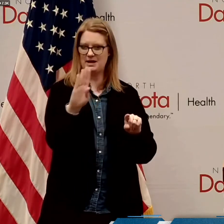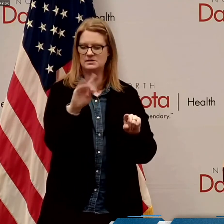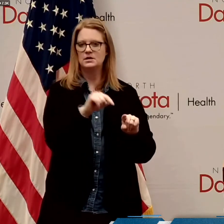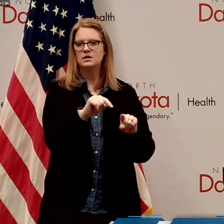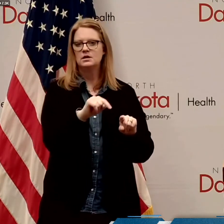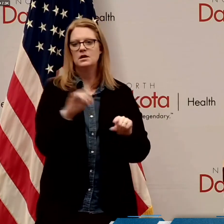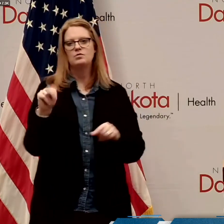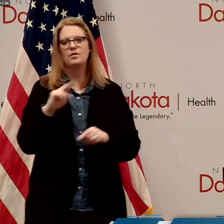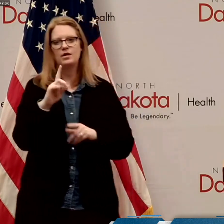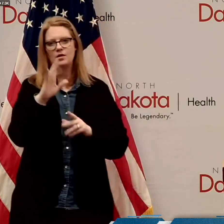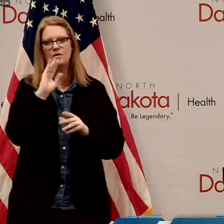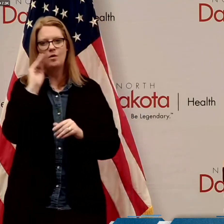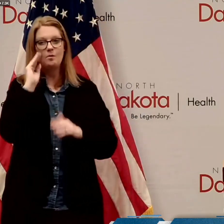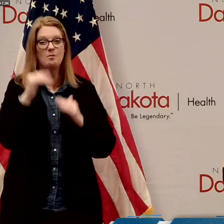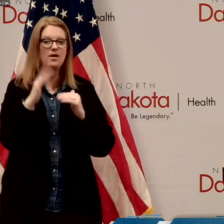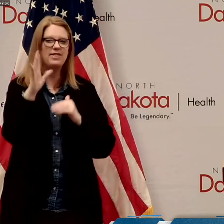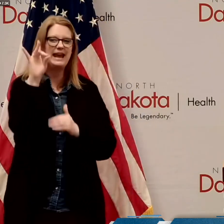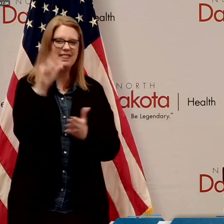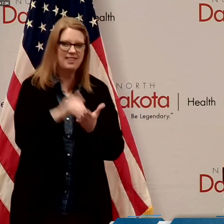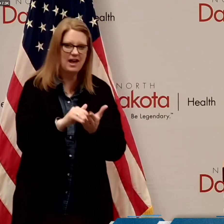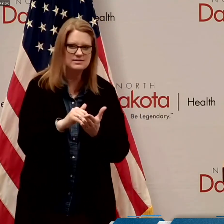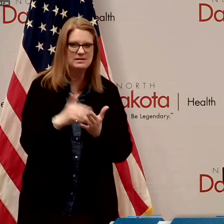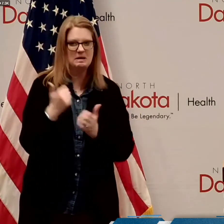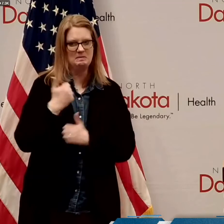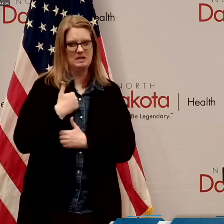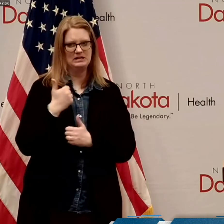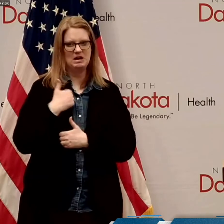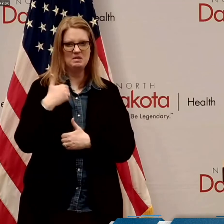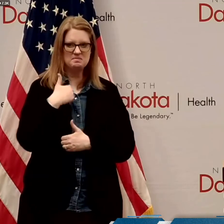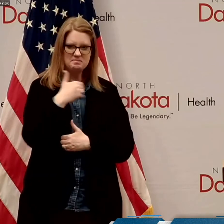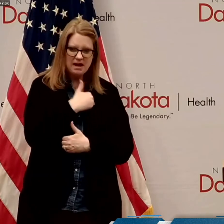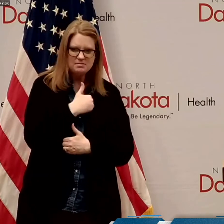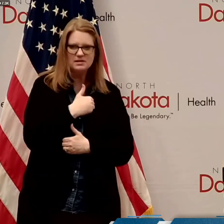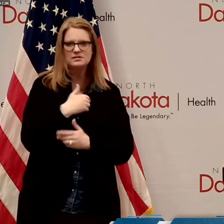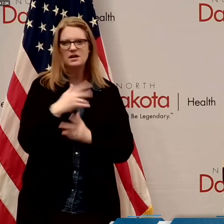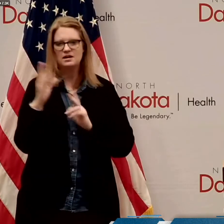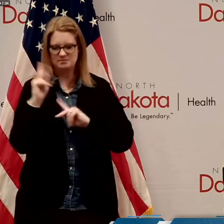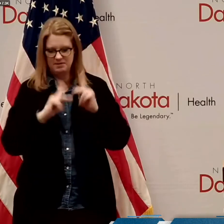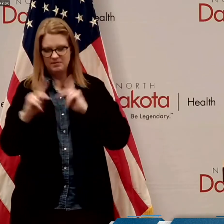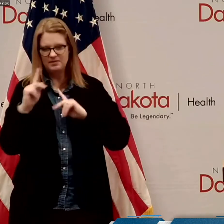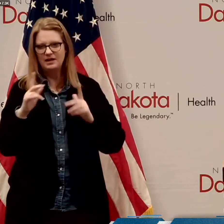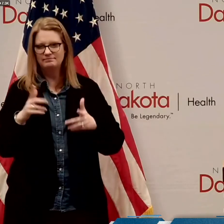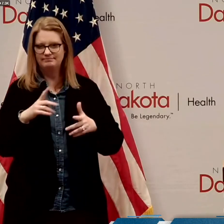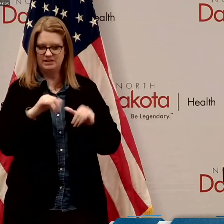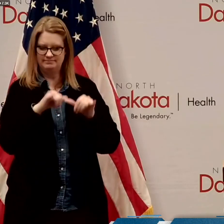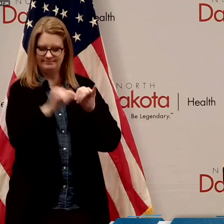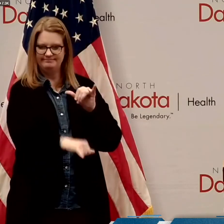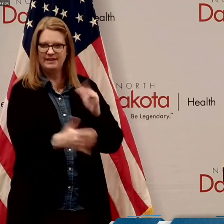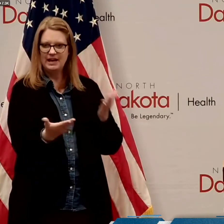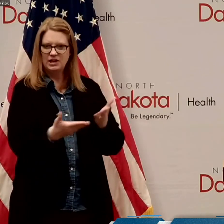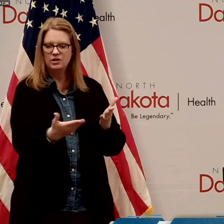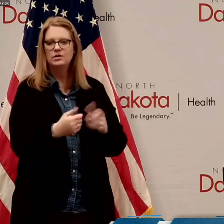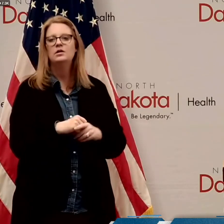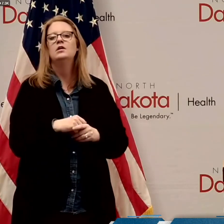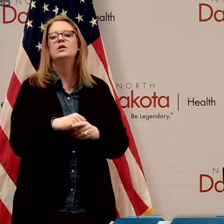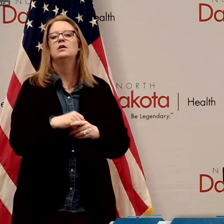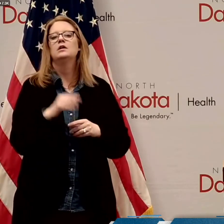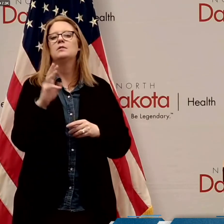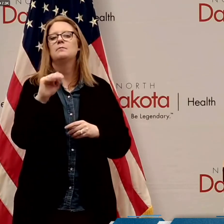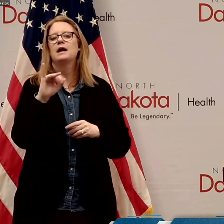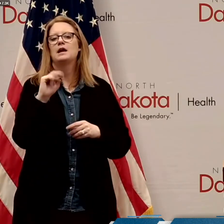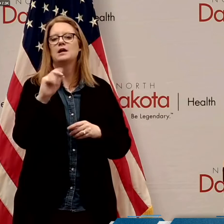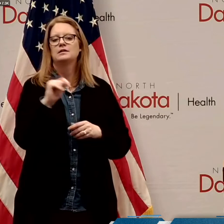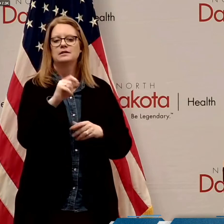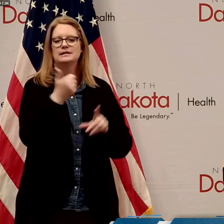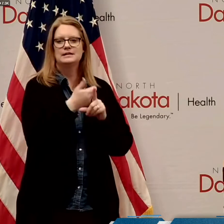honored to be the home to more than 8,000 military members and civilians that are stationed here, and we're grateful for their service. The Minot Air Force Base houses the